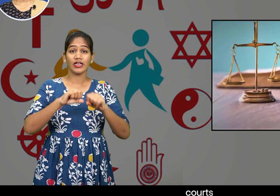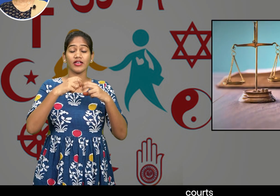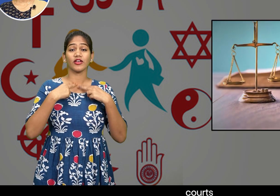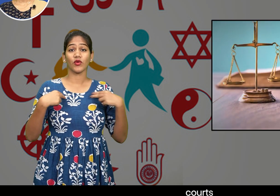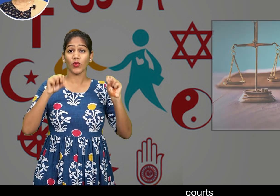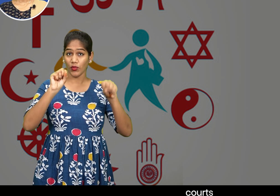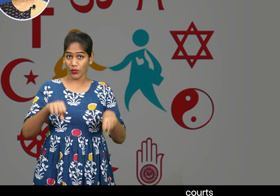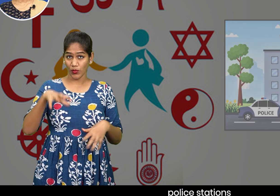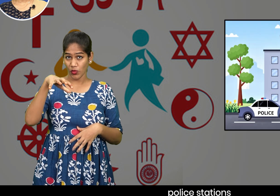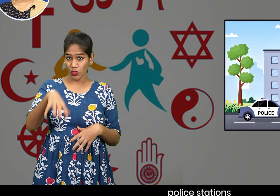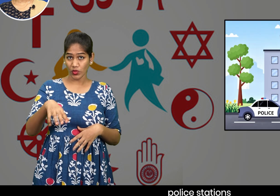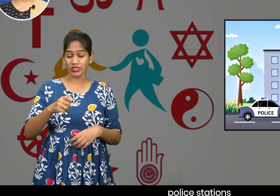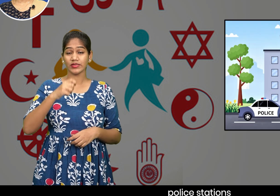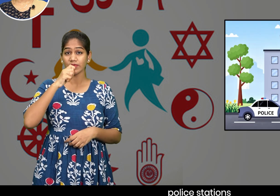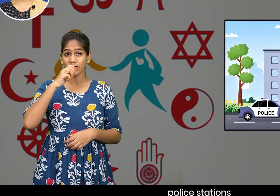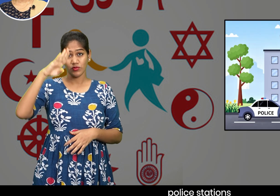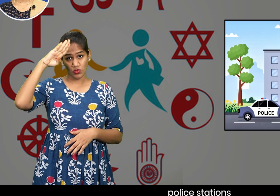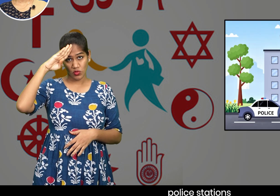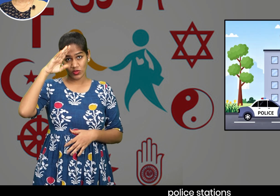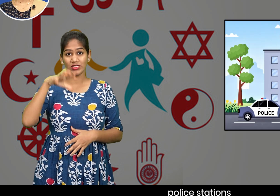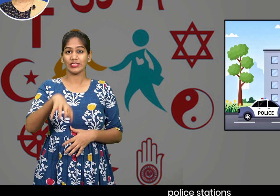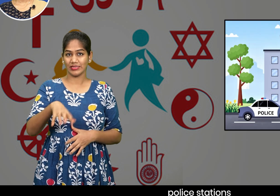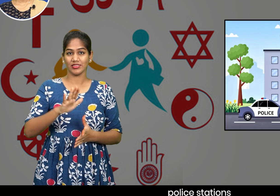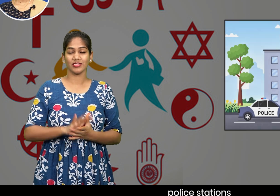courts, police stations,